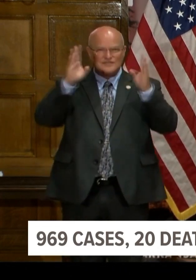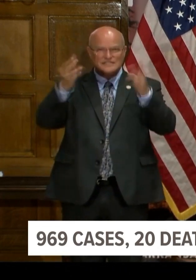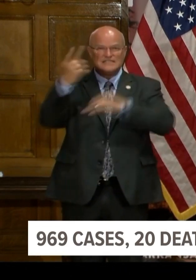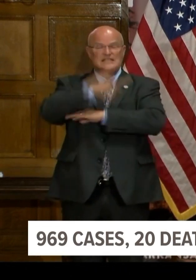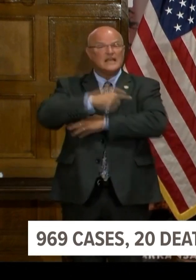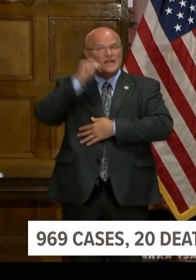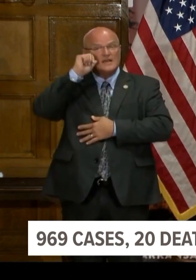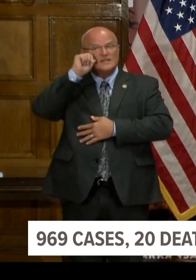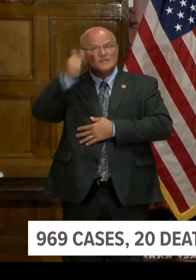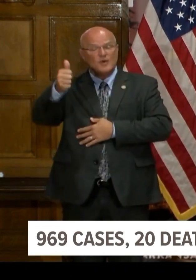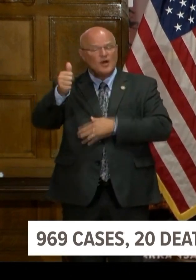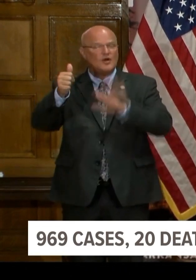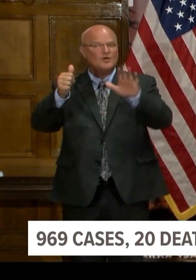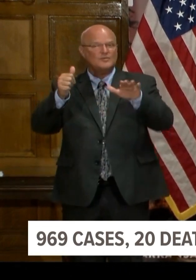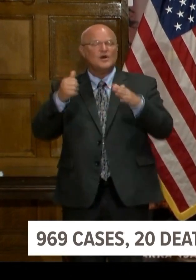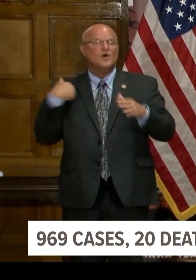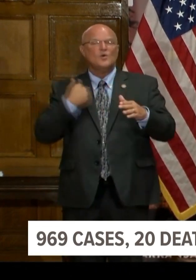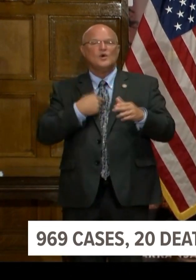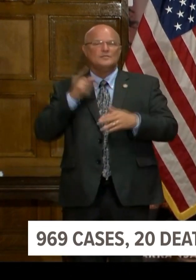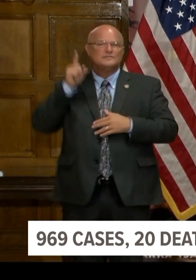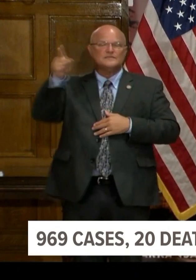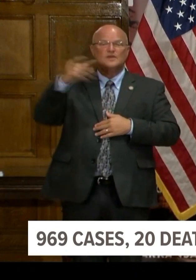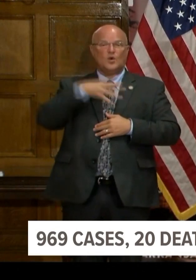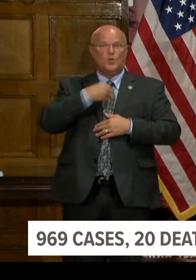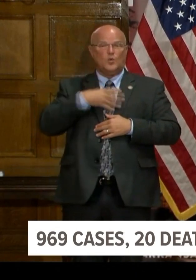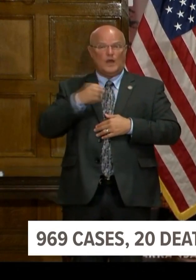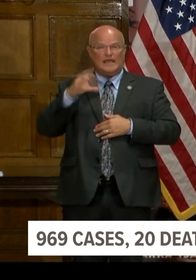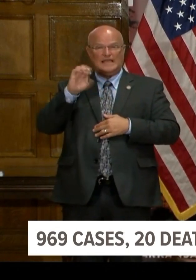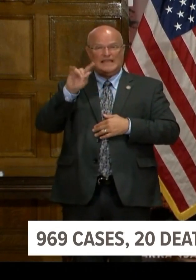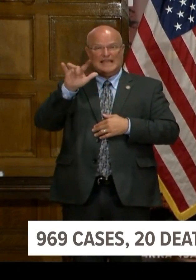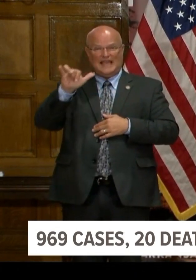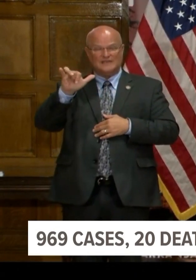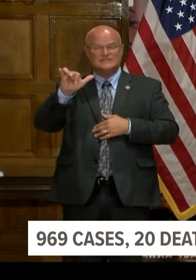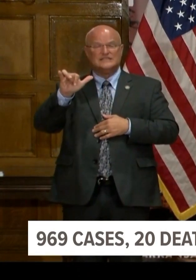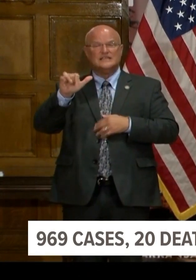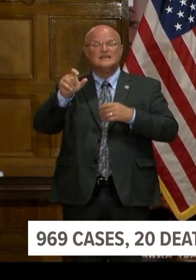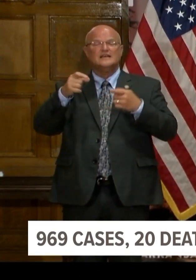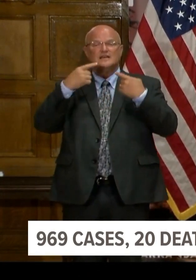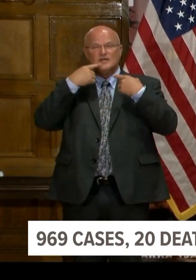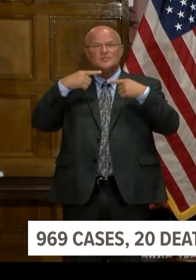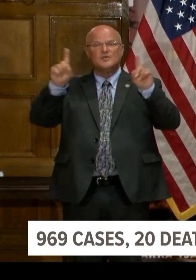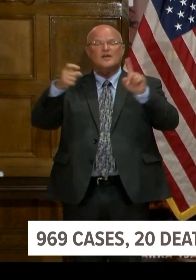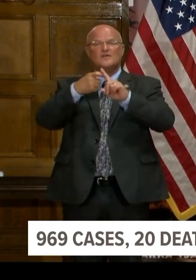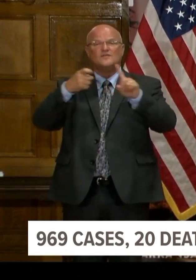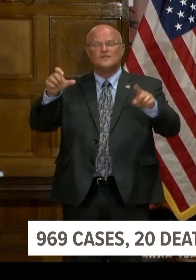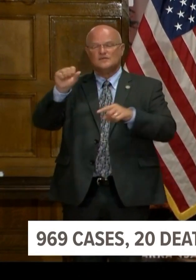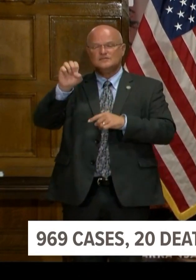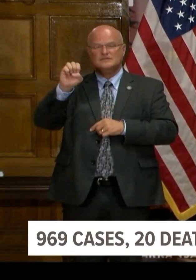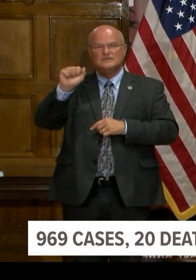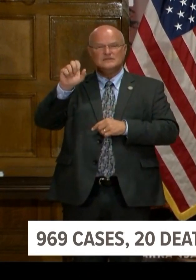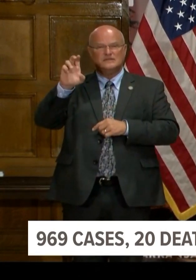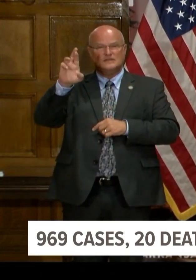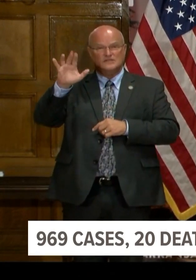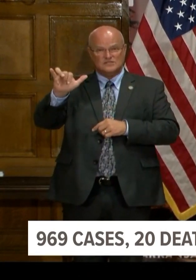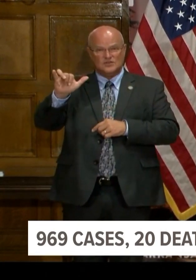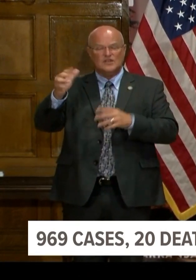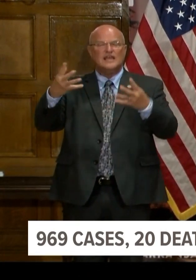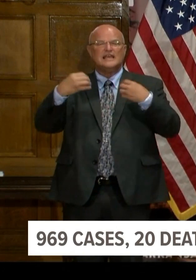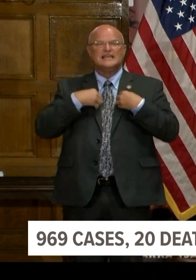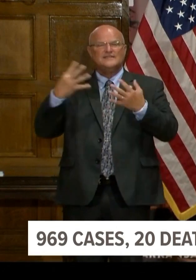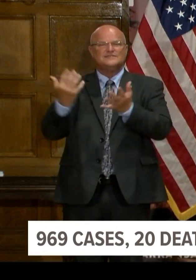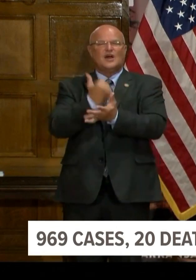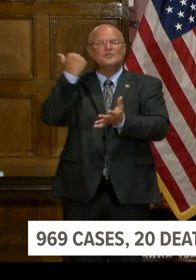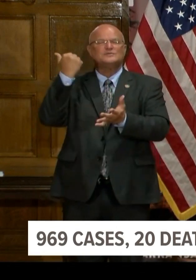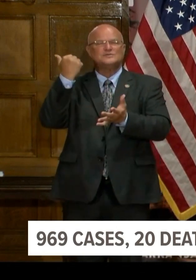today. Tomorrow, by the way, we'll be in White County. We'll be doing the broadcast from Searcy. Give us an